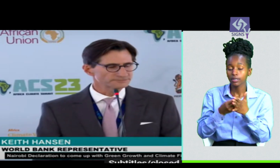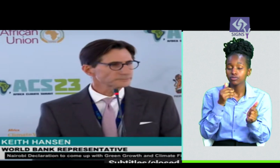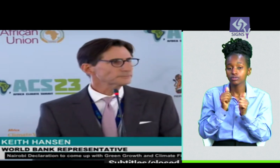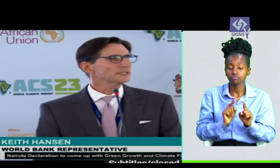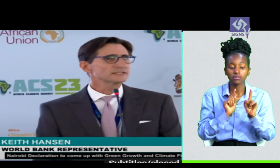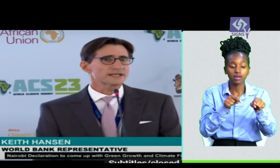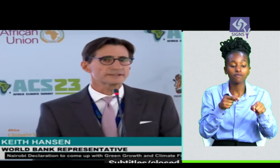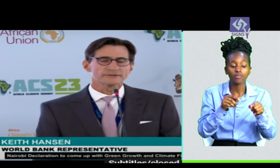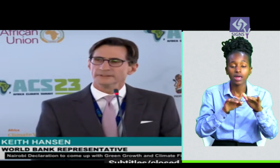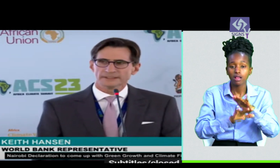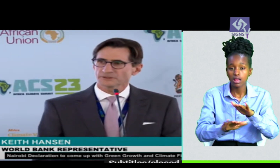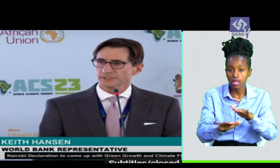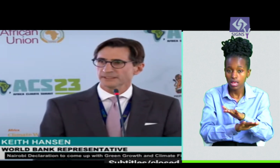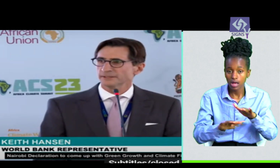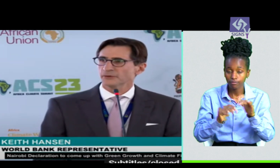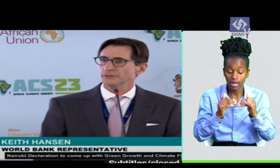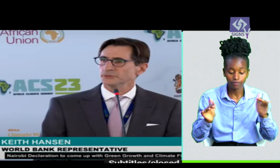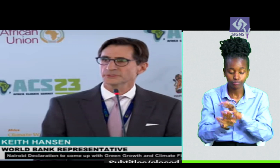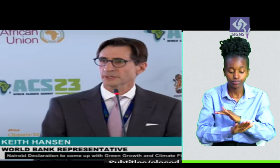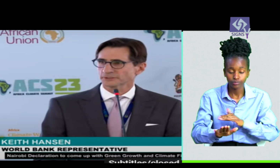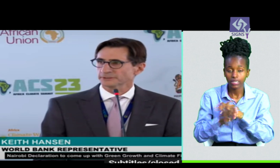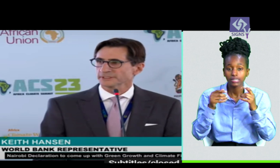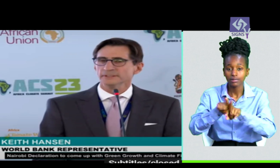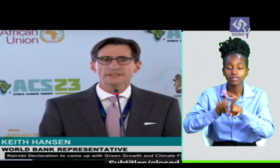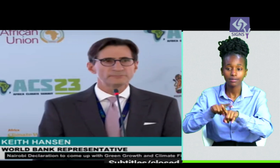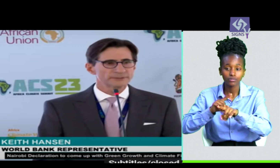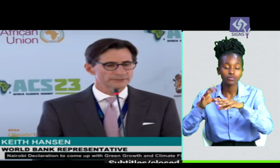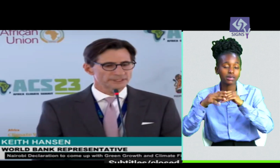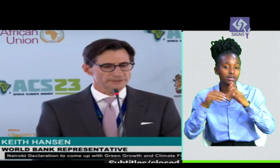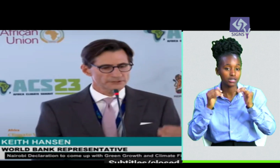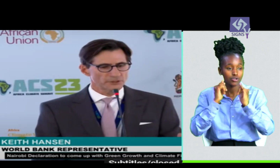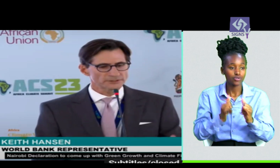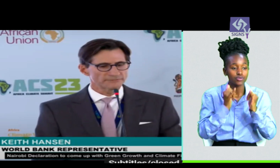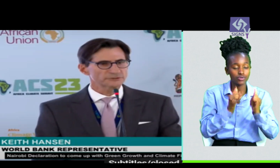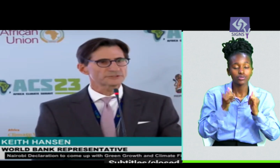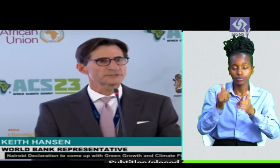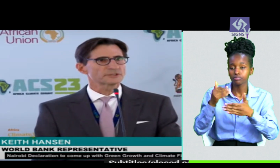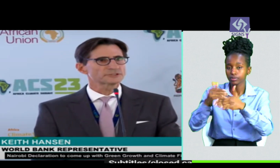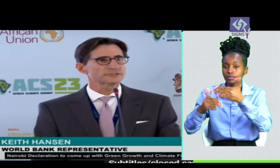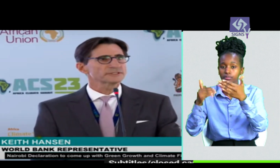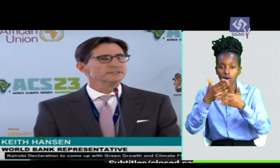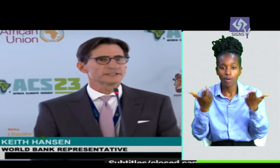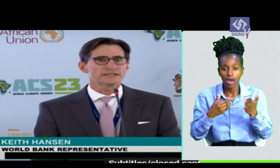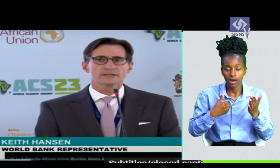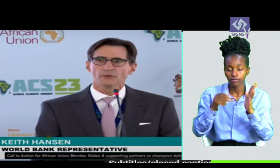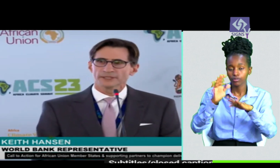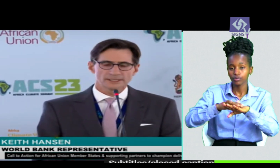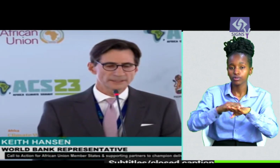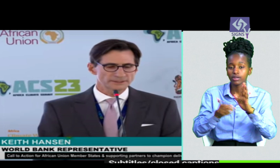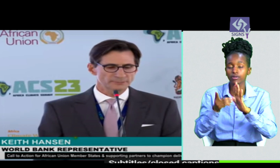level. Second, it has created no new structures. It builds on the strong devolution structures that Kenya already has